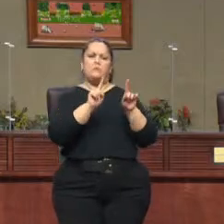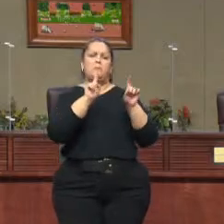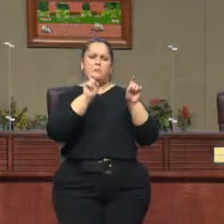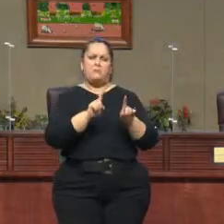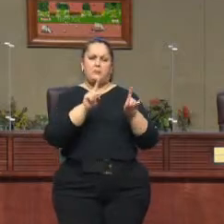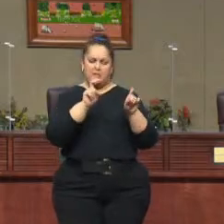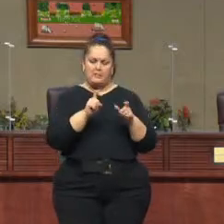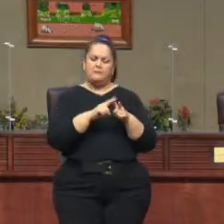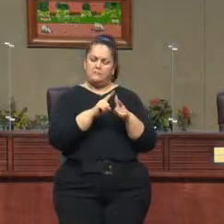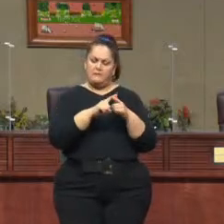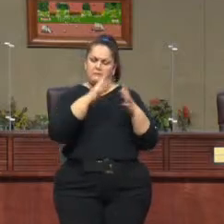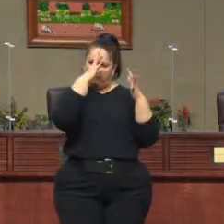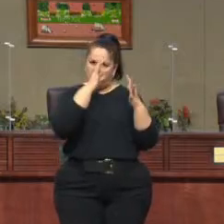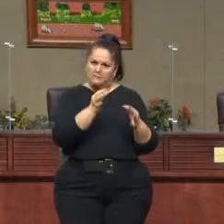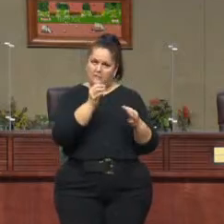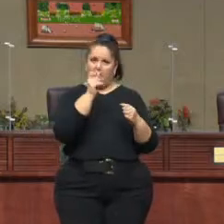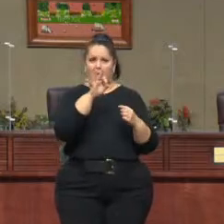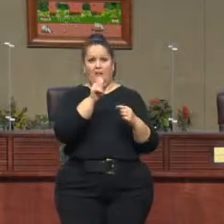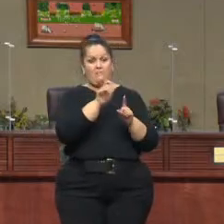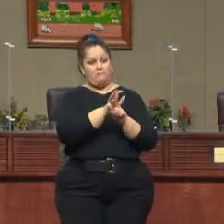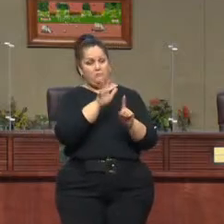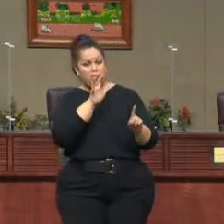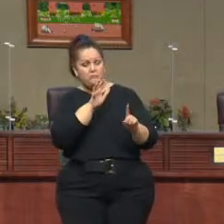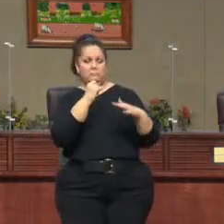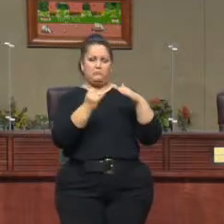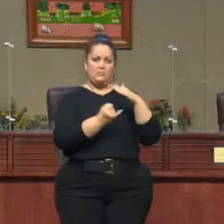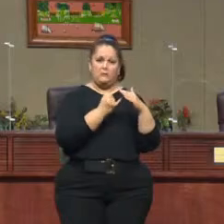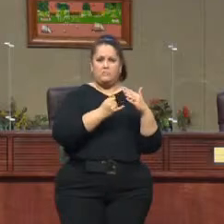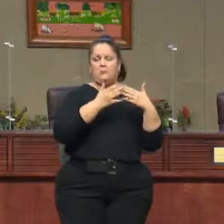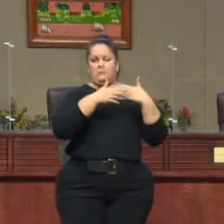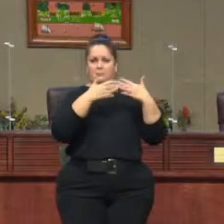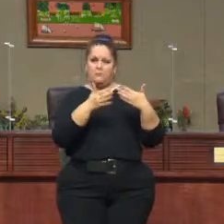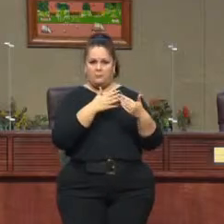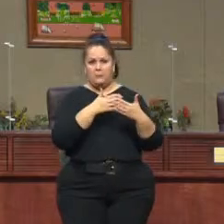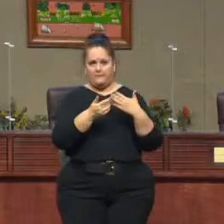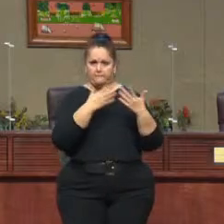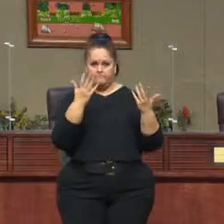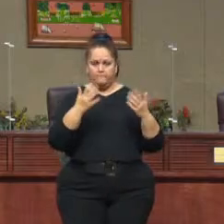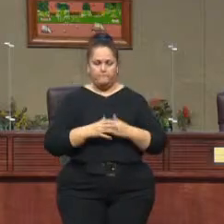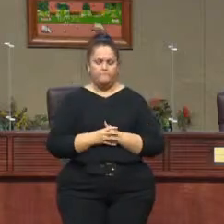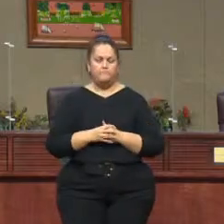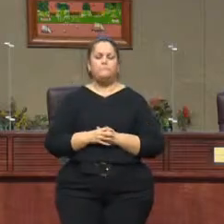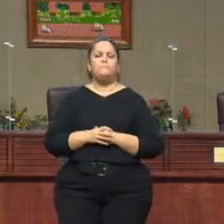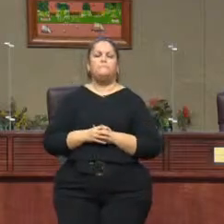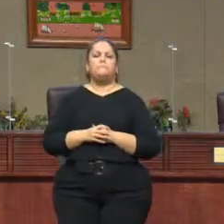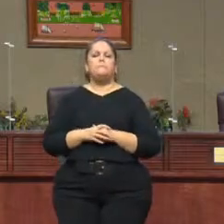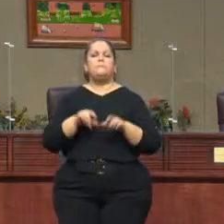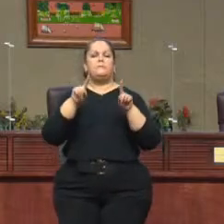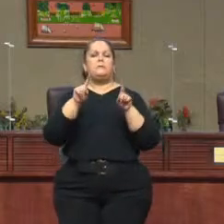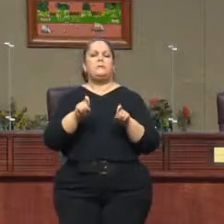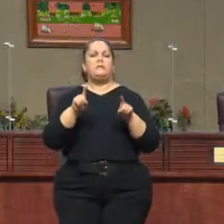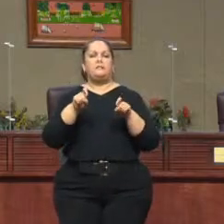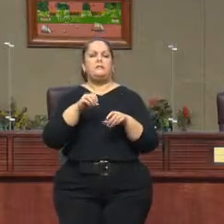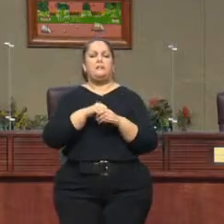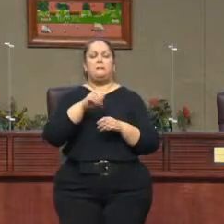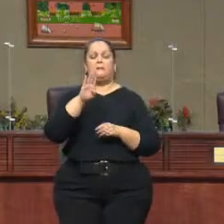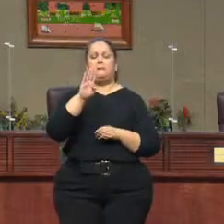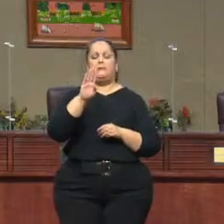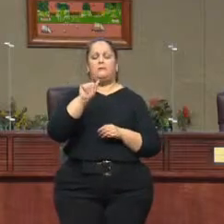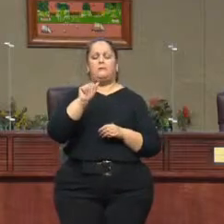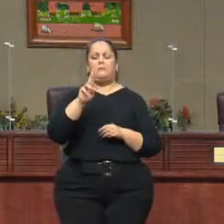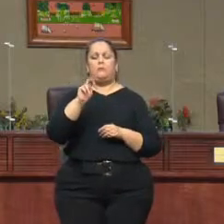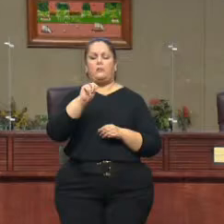good decisions or better decisions with knowing their status. Testing at Barnett